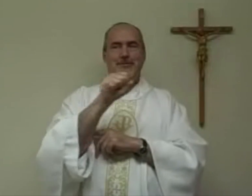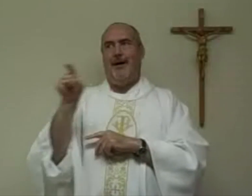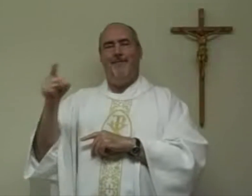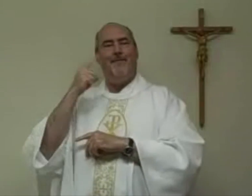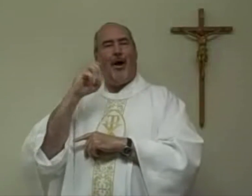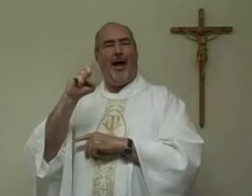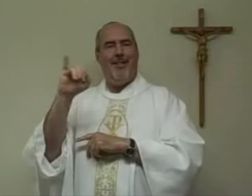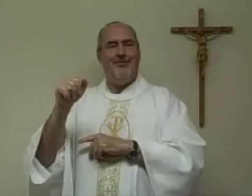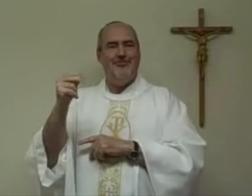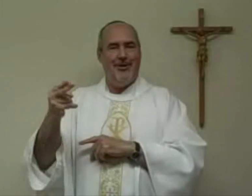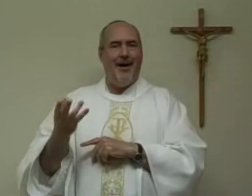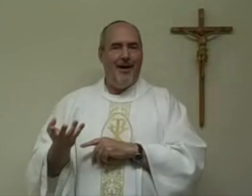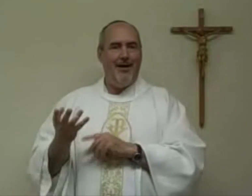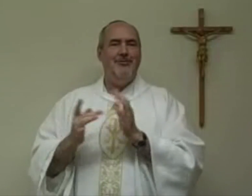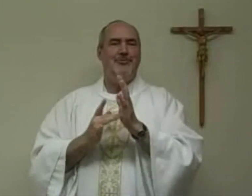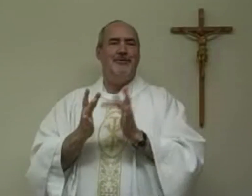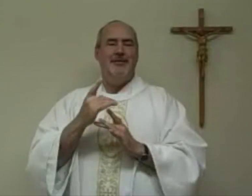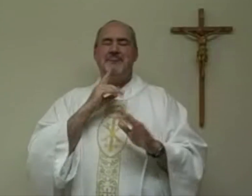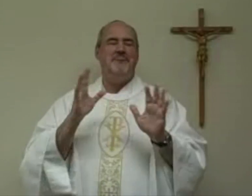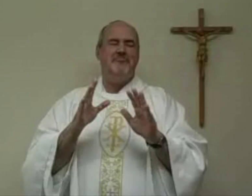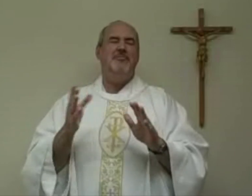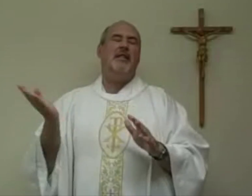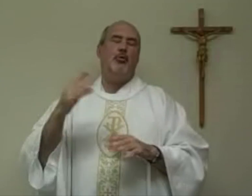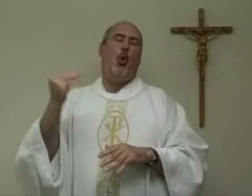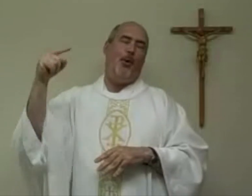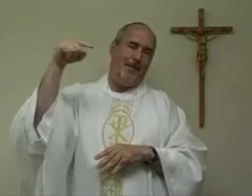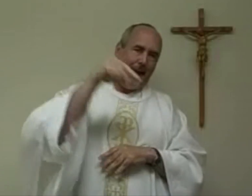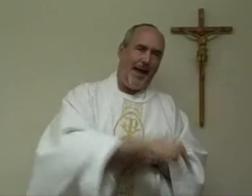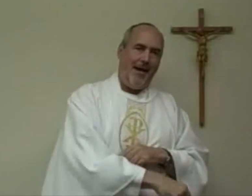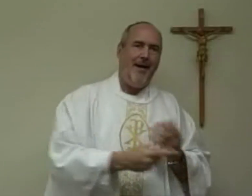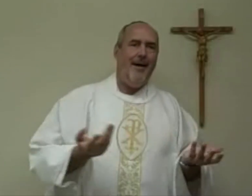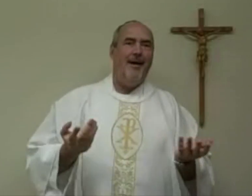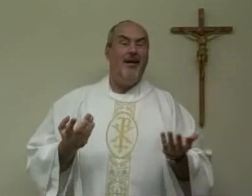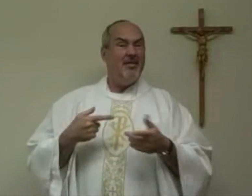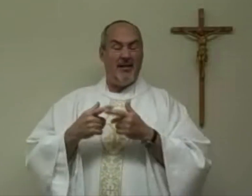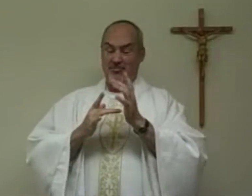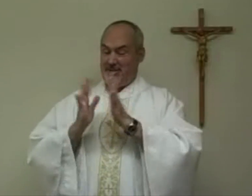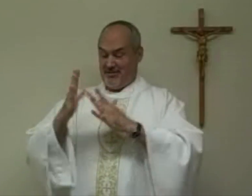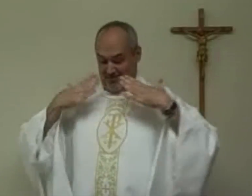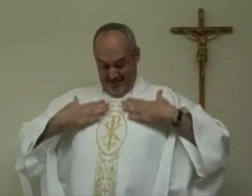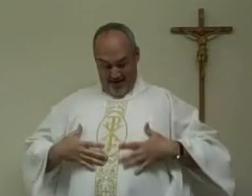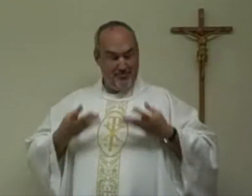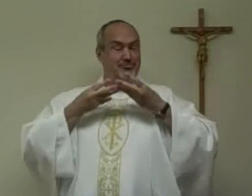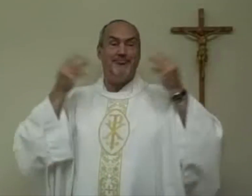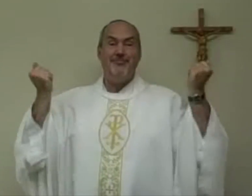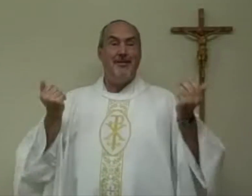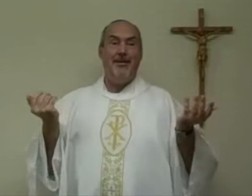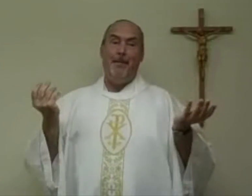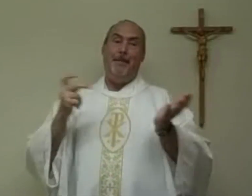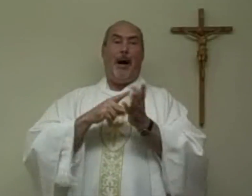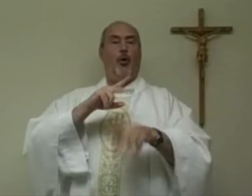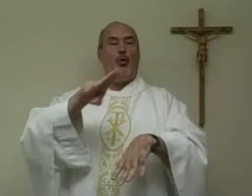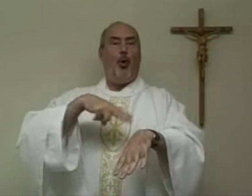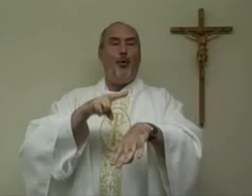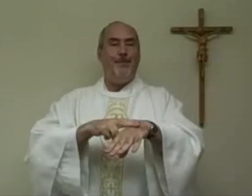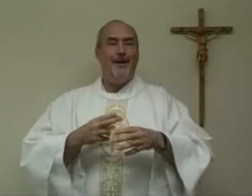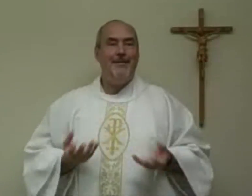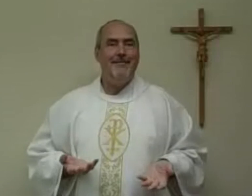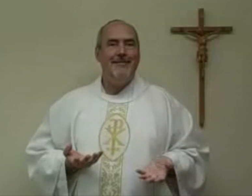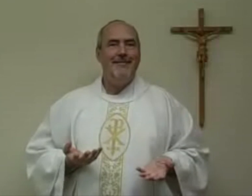one for Moses, one for Elijah, and one for you?" And Jesus said, "No, let's go back down." And as they descended